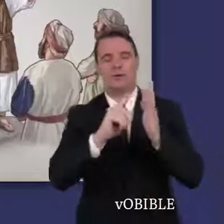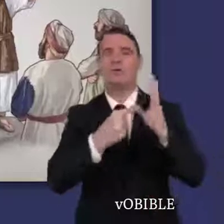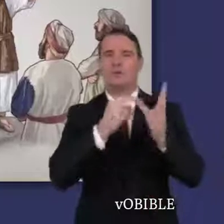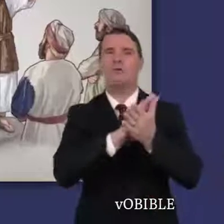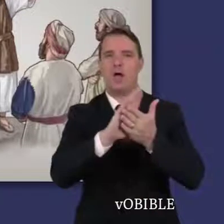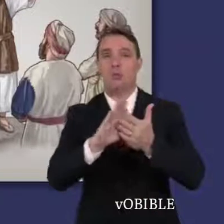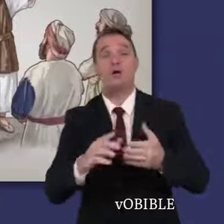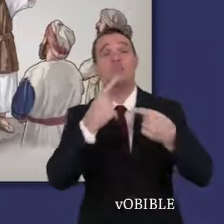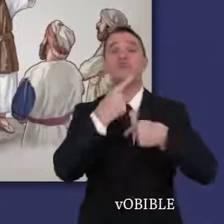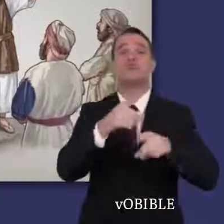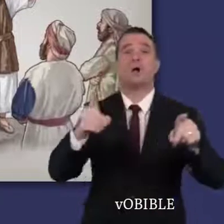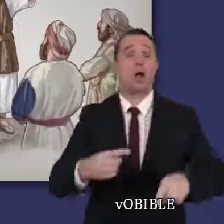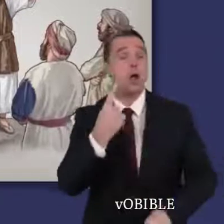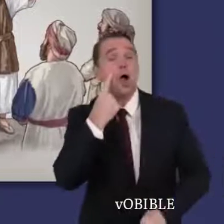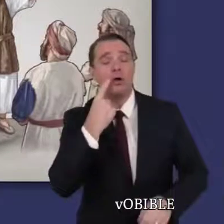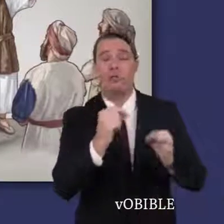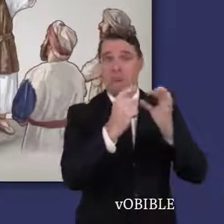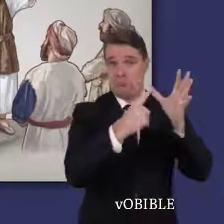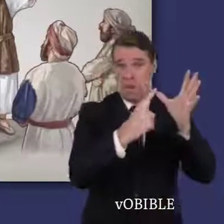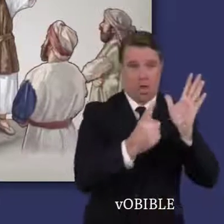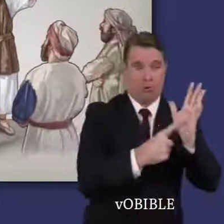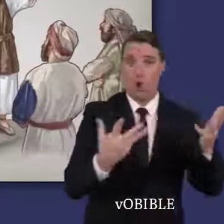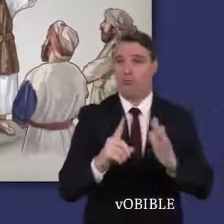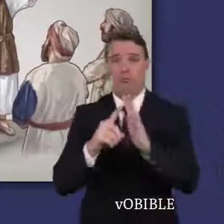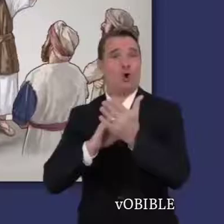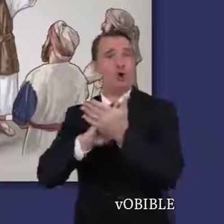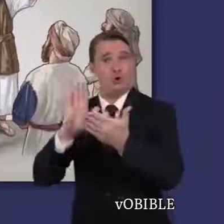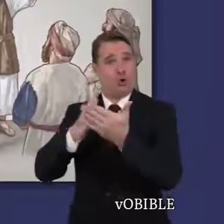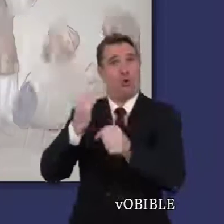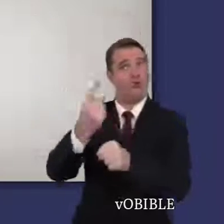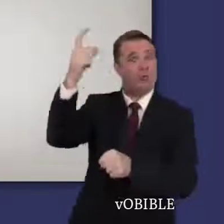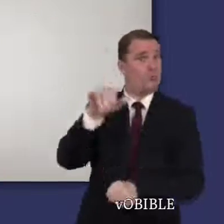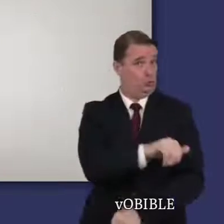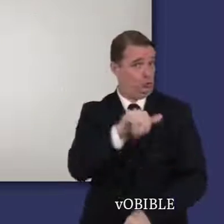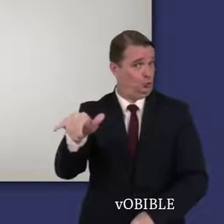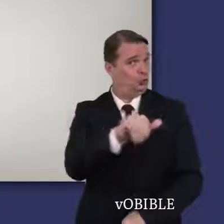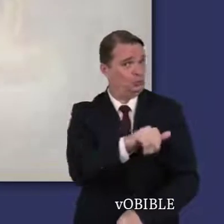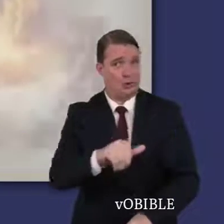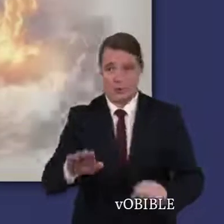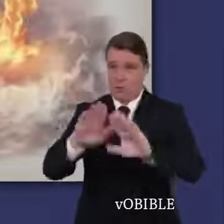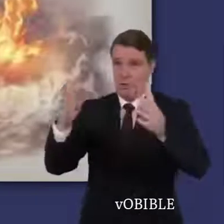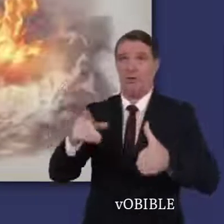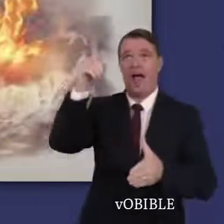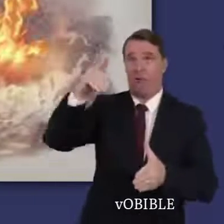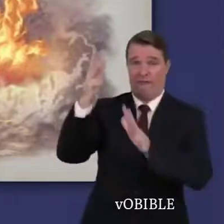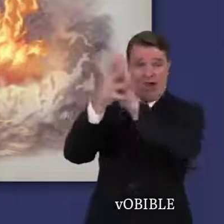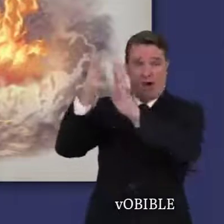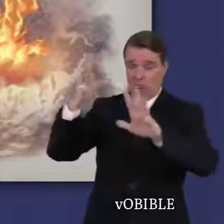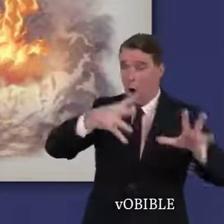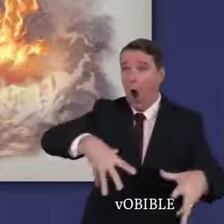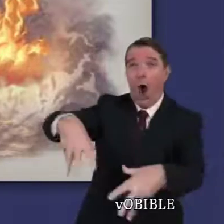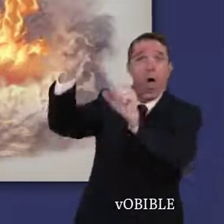Mount Carmel to show who is the true God, Jehovah or Baal. Jehovah demonstrates that he is